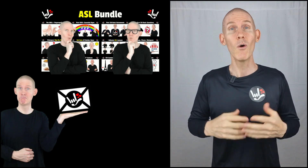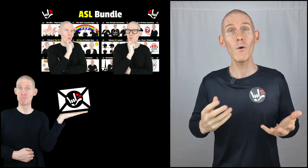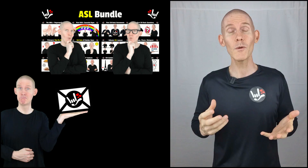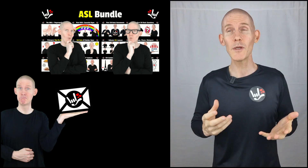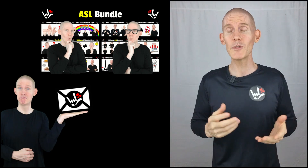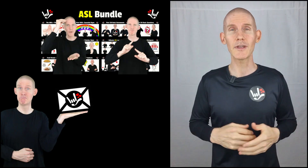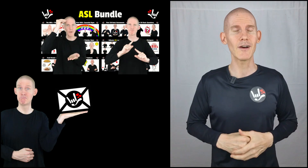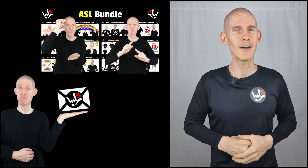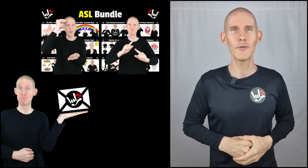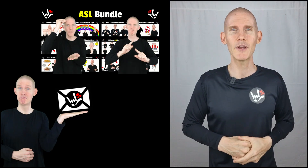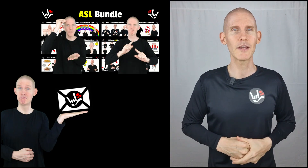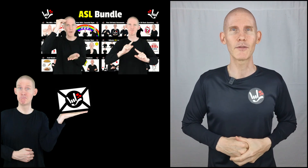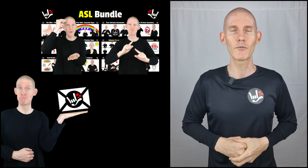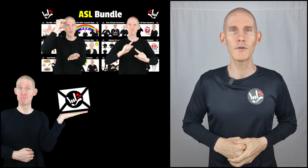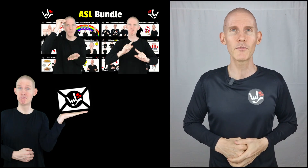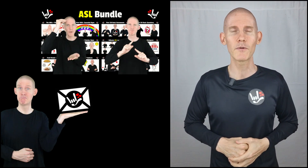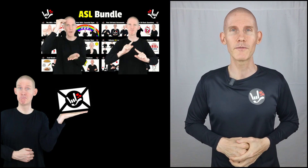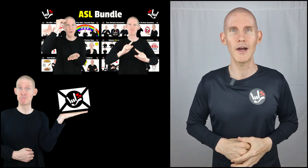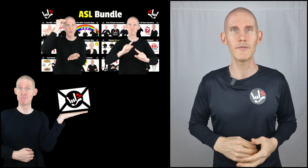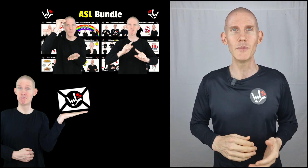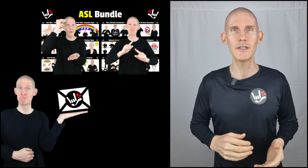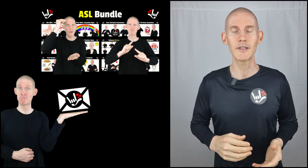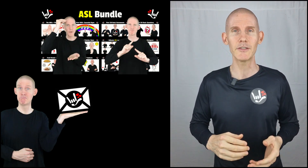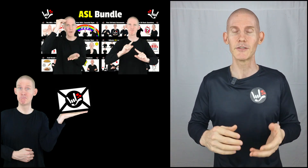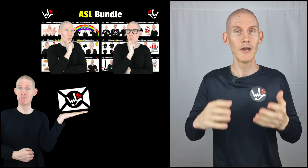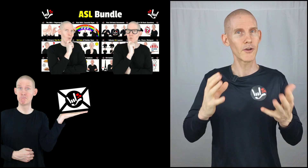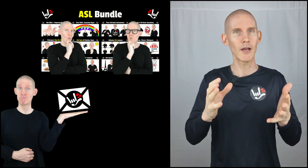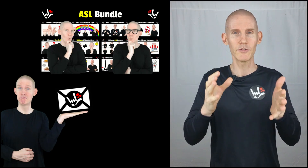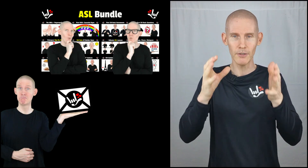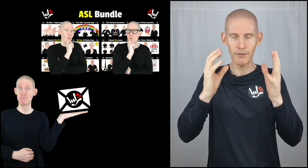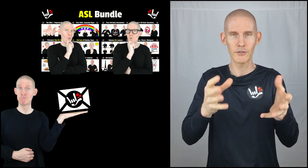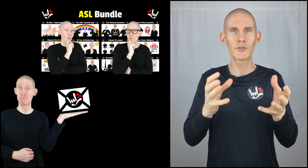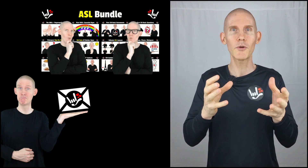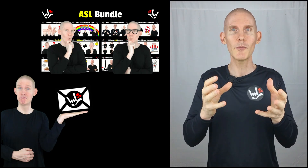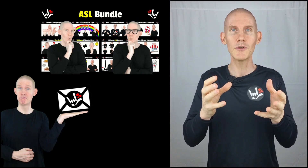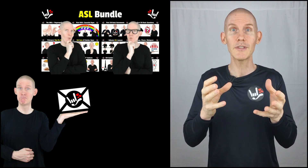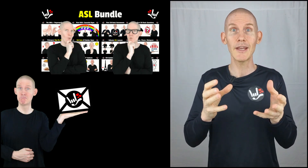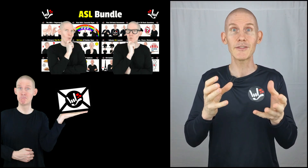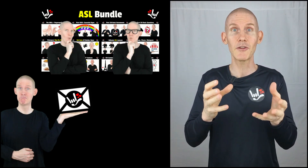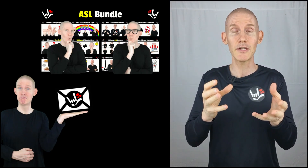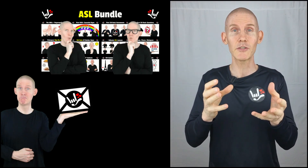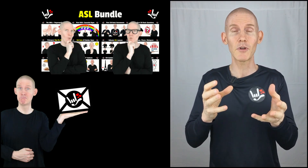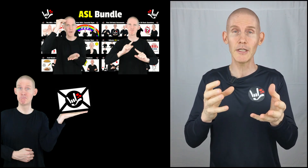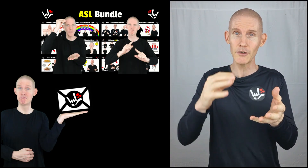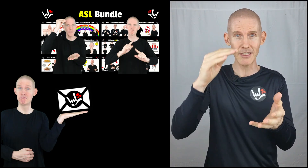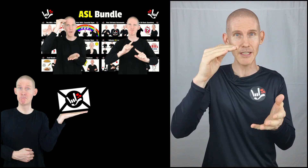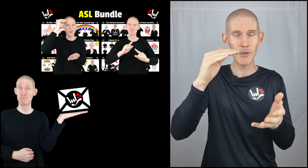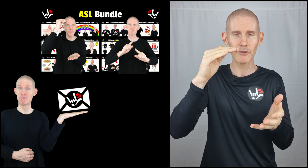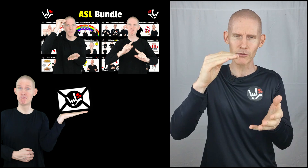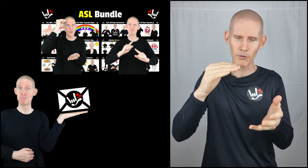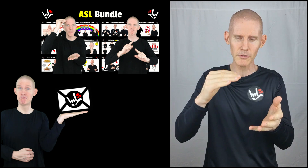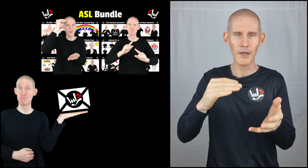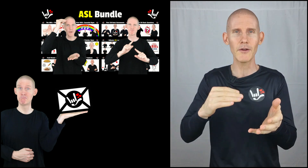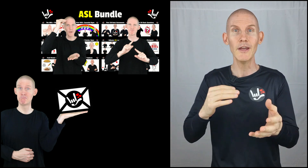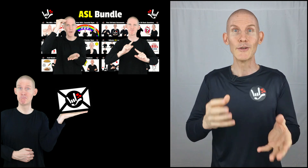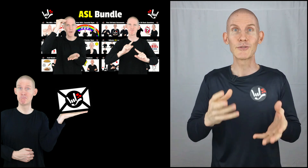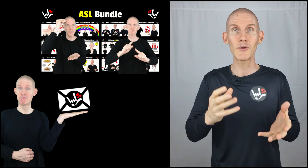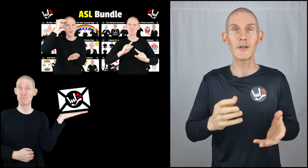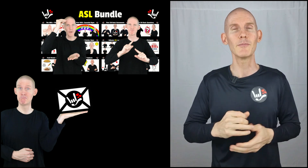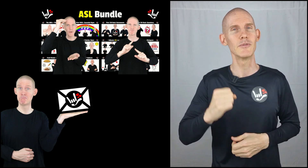Or maybe you're like, oh, I only got like 3 or 4 or 5 minutes. I'll soak up this ASL lesson right here in the email, scroll down, soak it up,